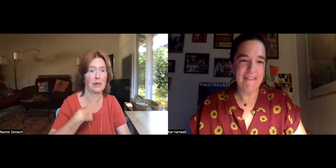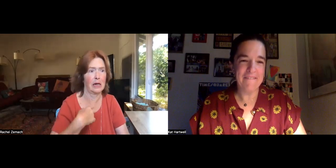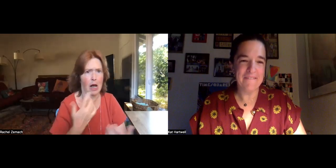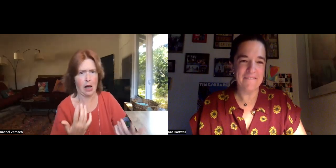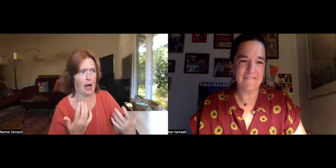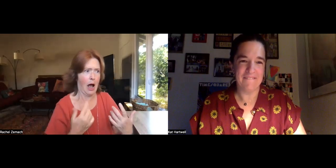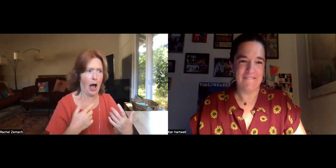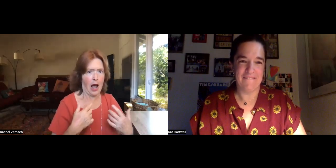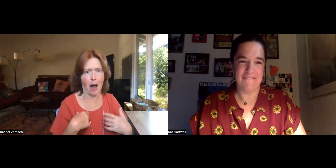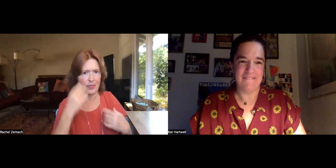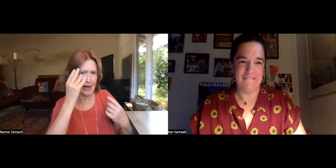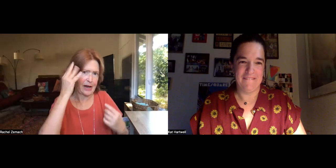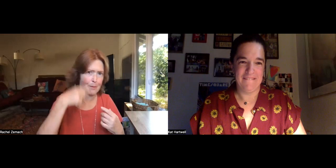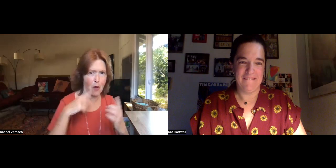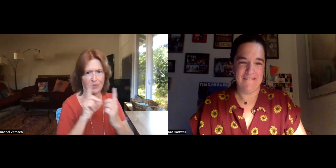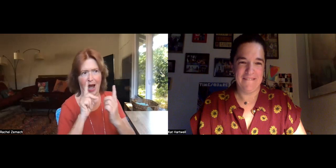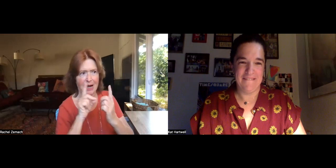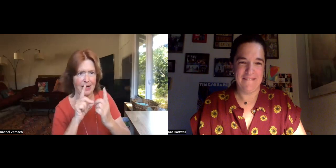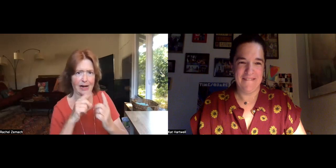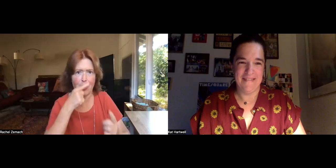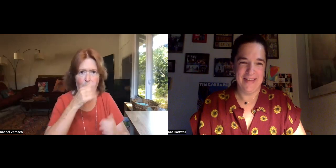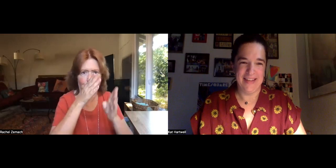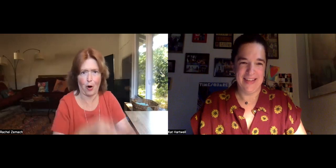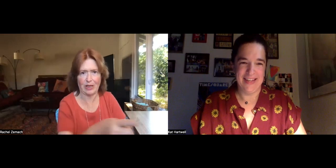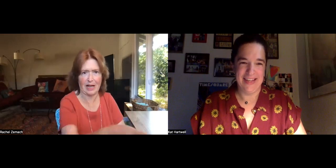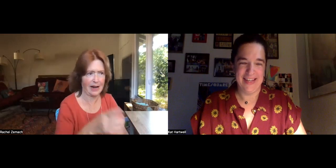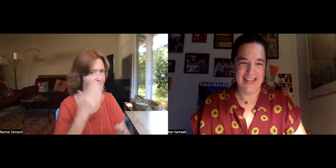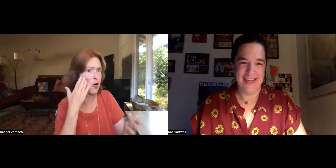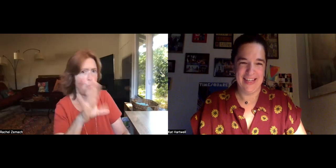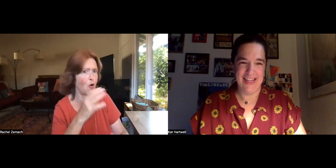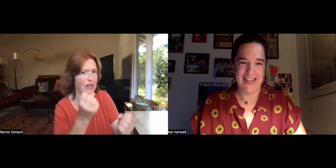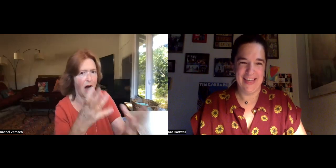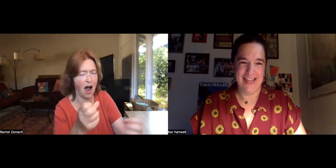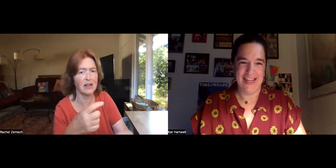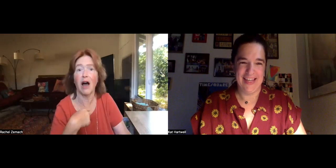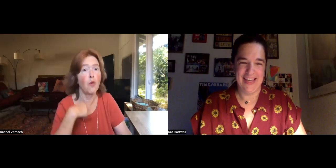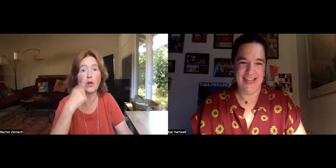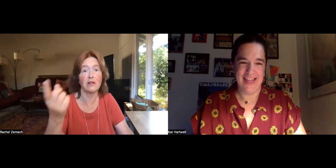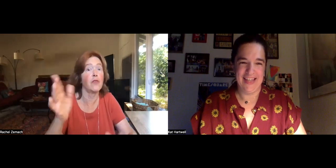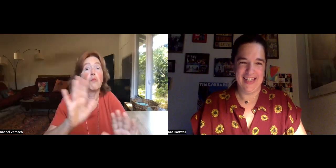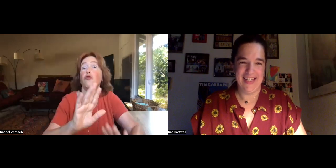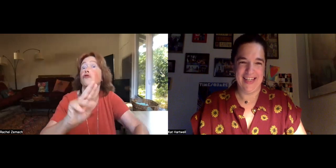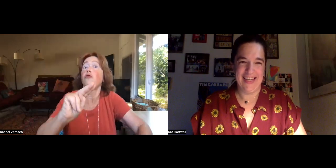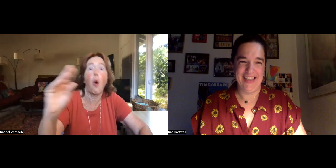me, I'm thinking about dating hearing person. They don't know signs. I will tell them no.